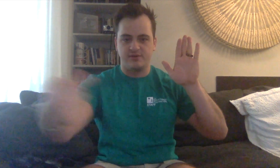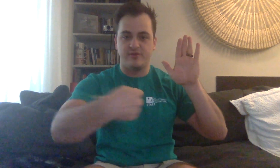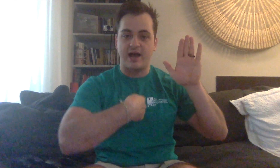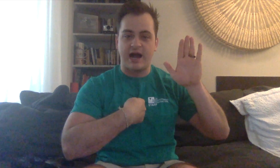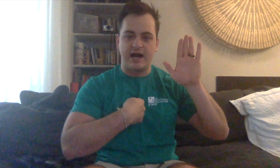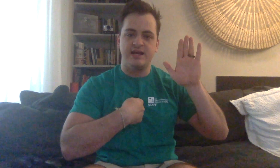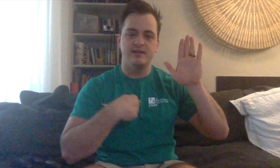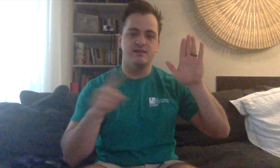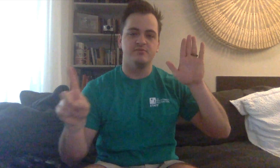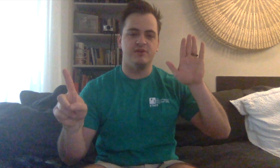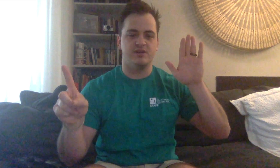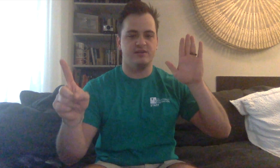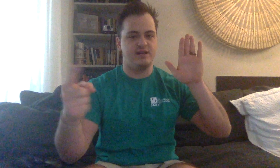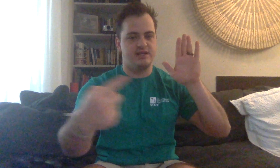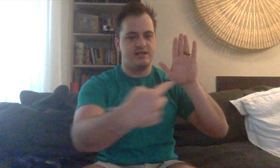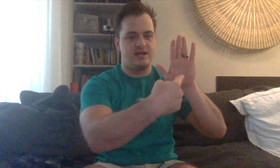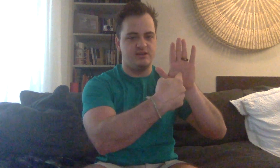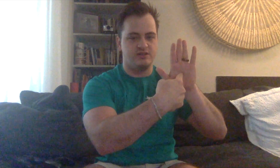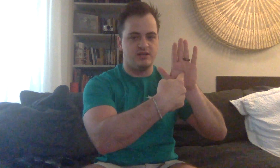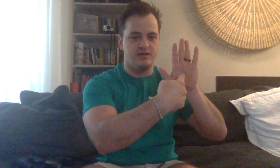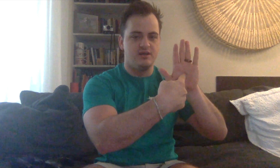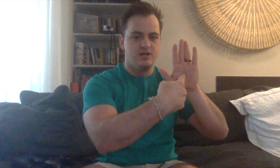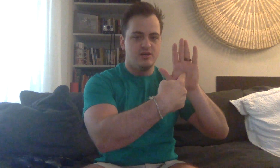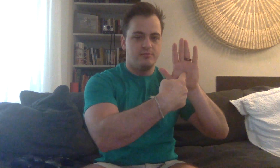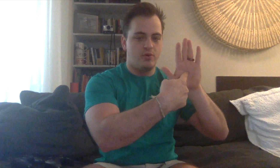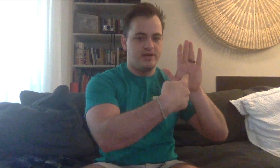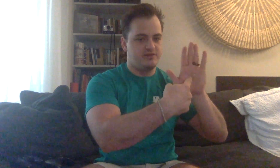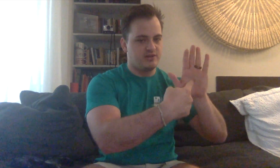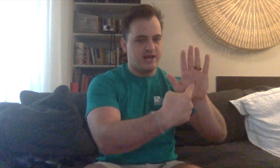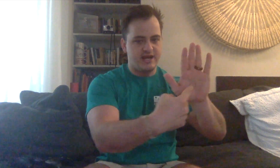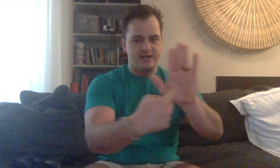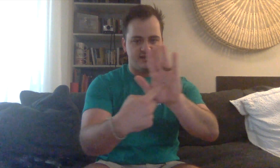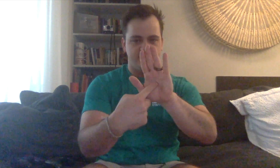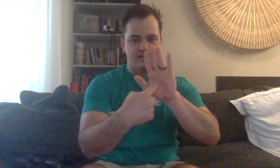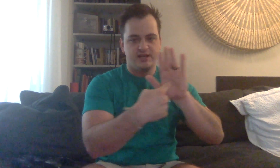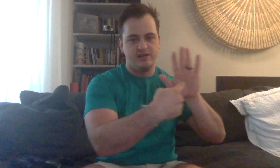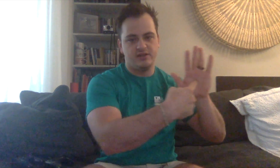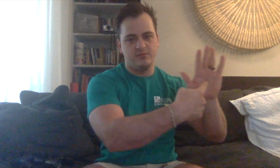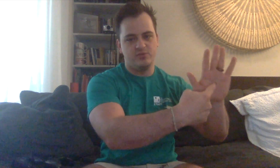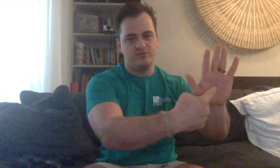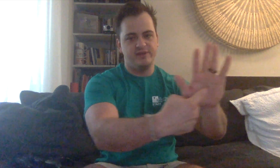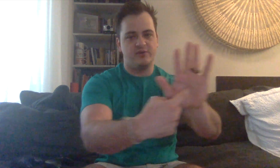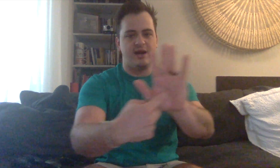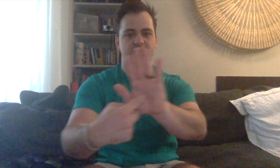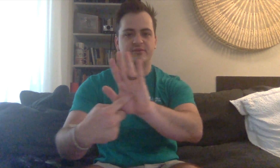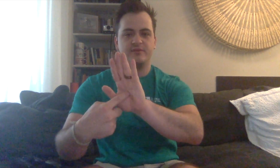to the I, but you're going to take it and you're going to point it to your hand. And you're going to move it around.